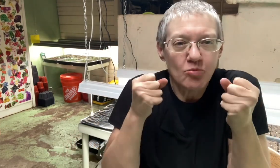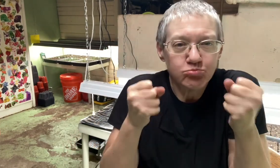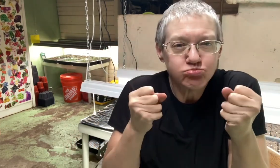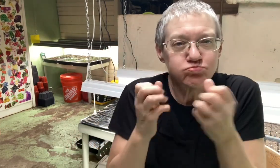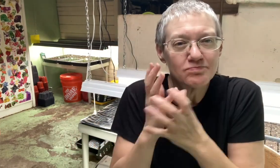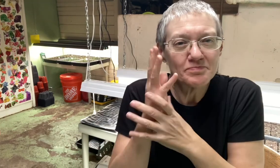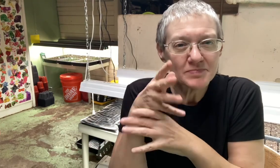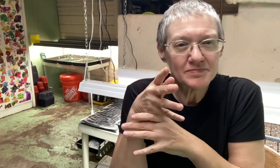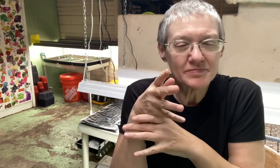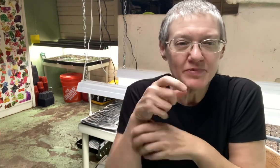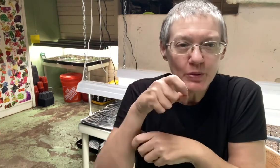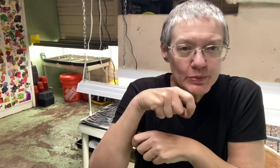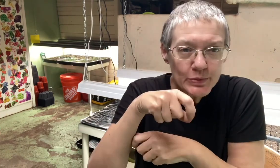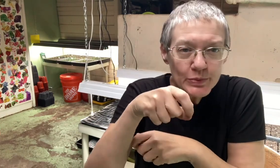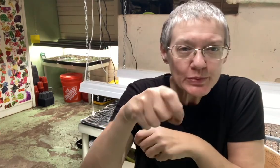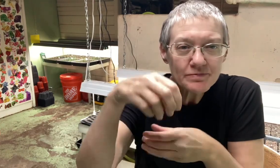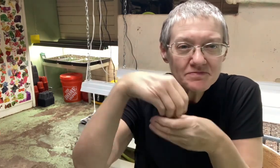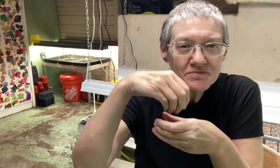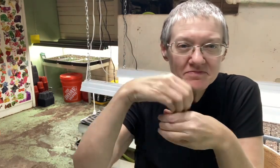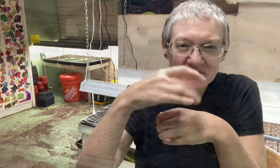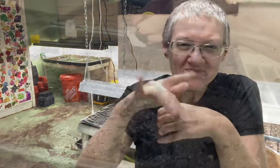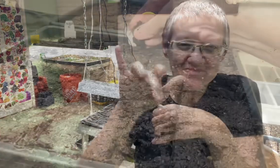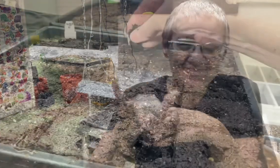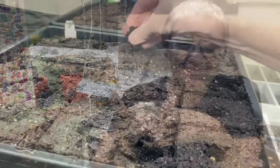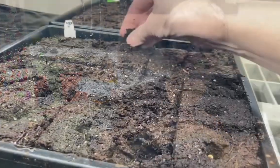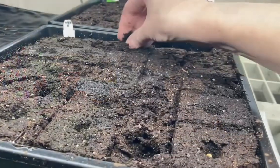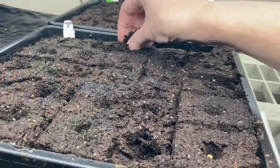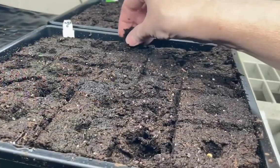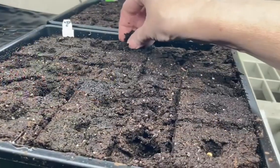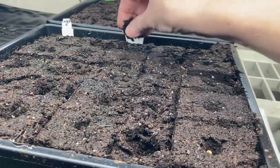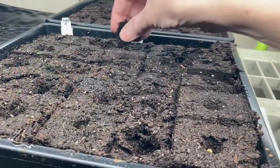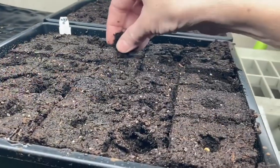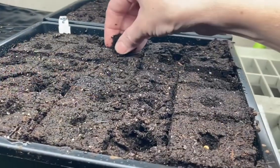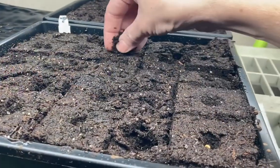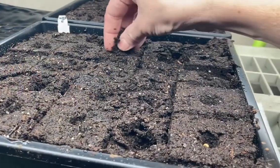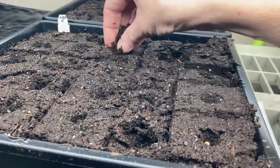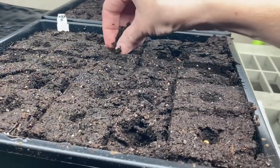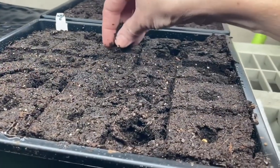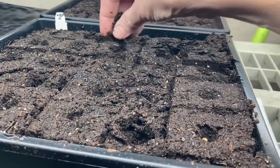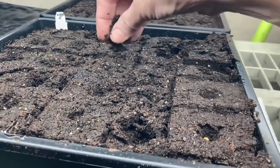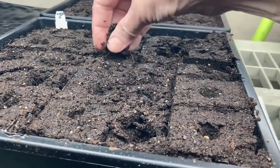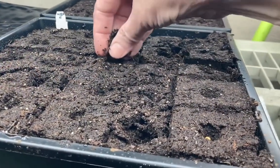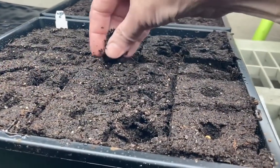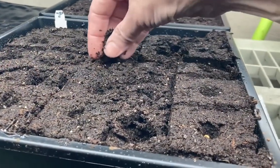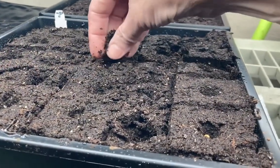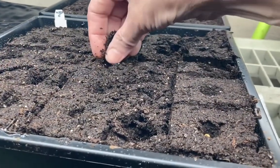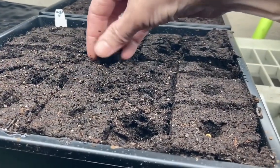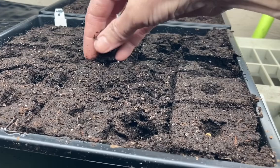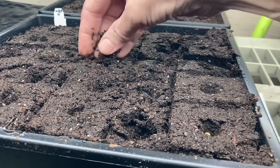doesn't hurt the plant. So we want big, strong plants to put out into the garden.